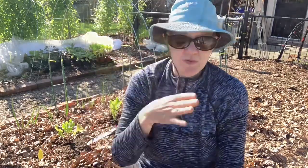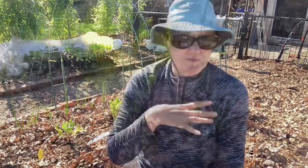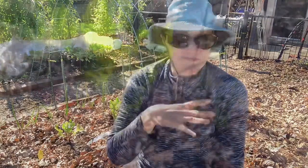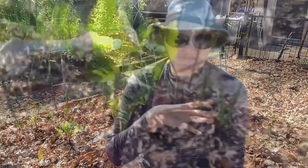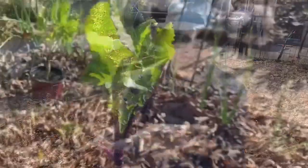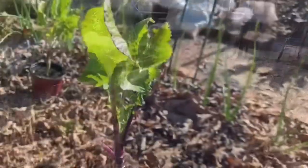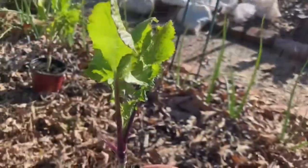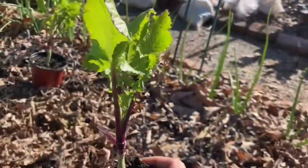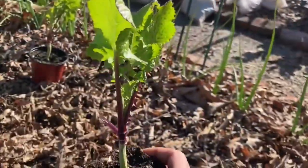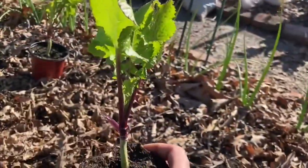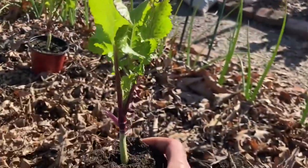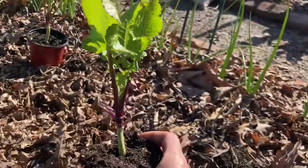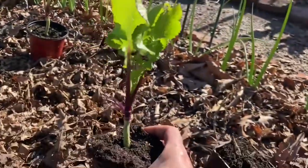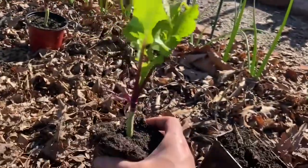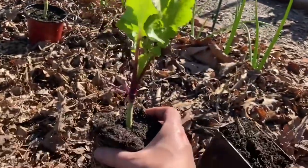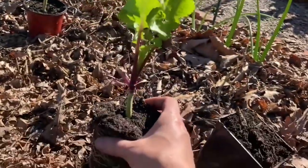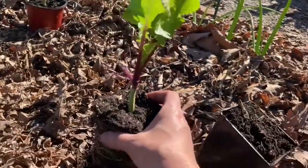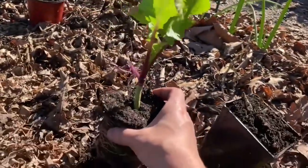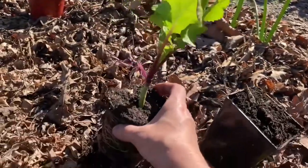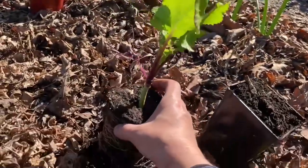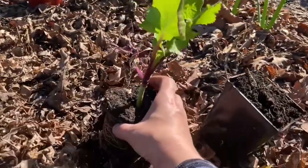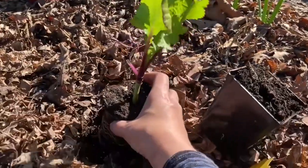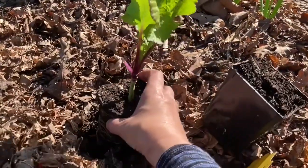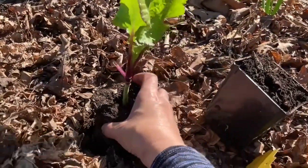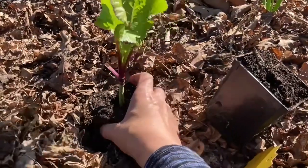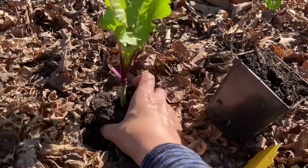That won't hurt it. It'll be just fine.